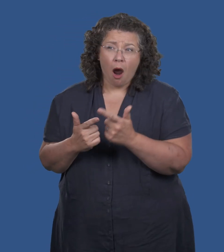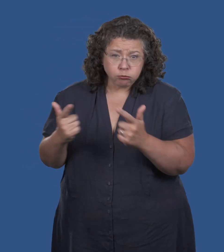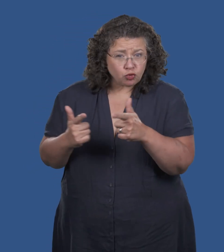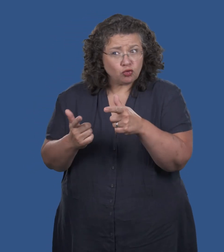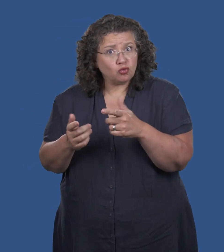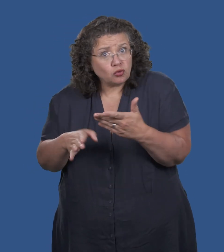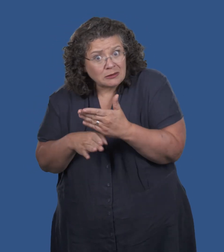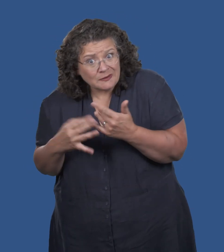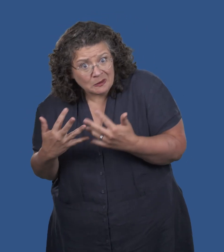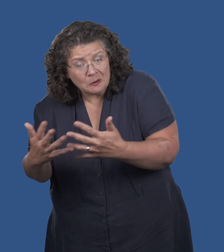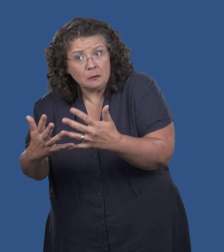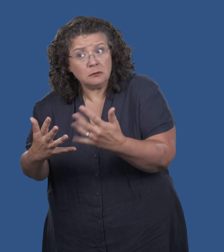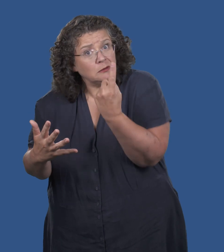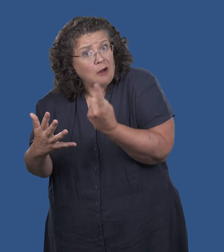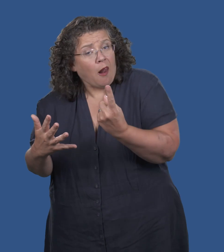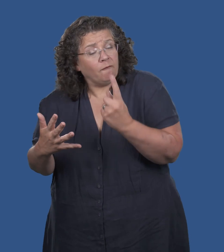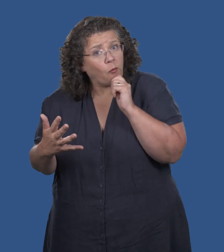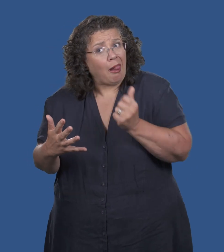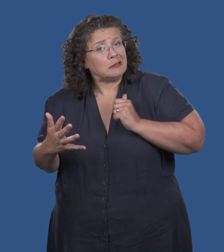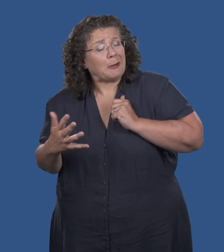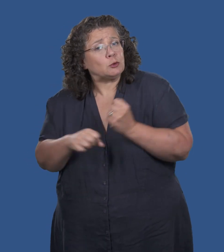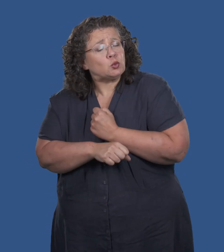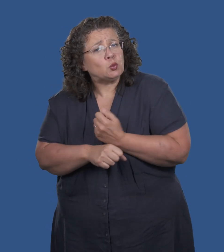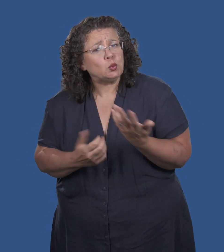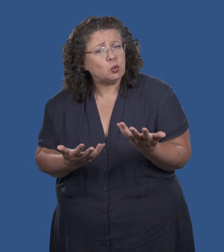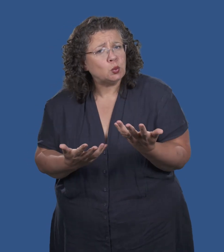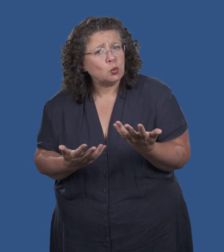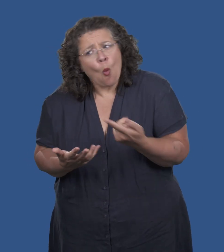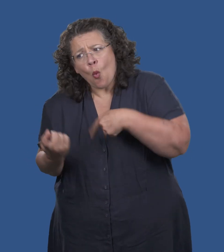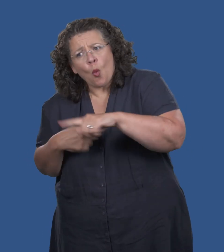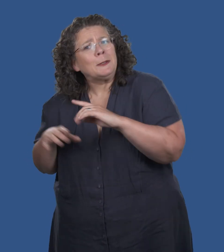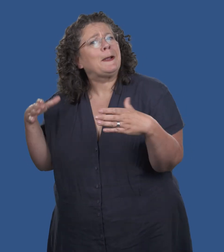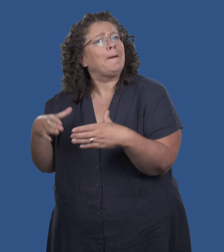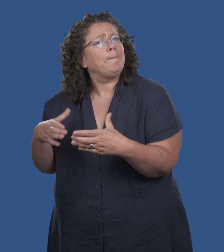And how much of that activity do you expect to do yourself?